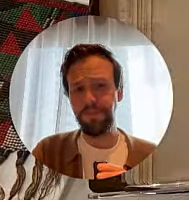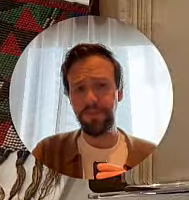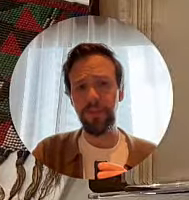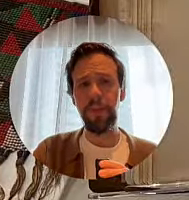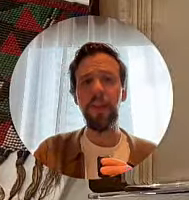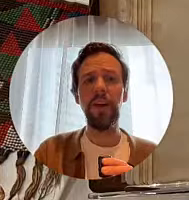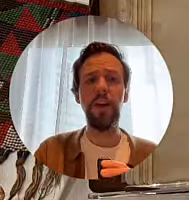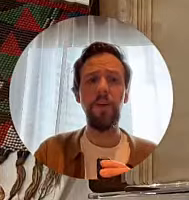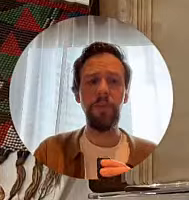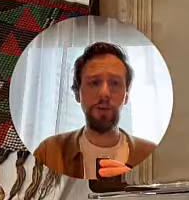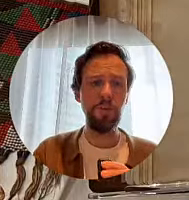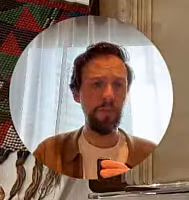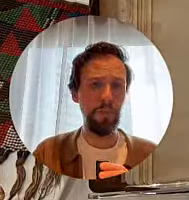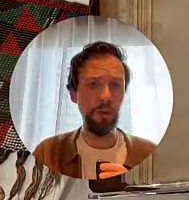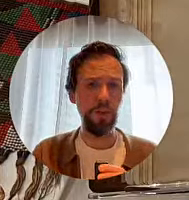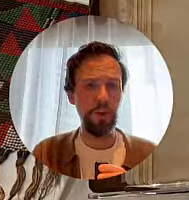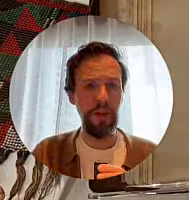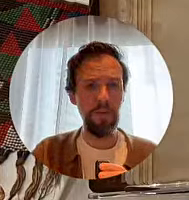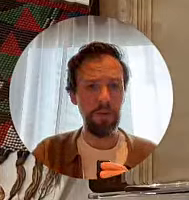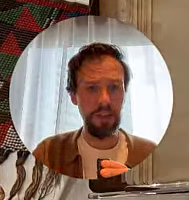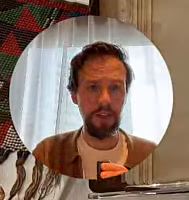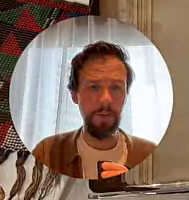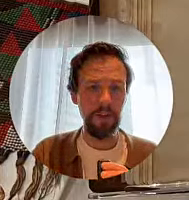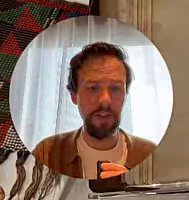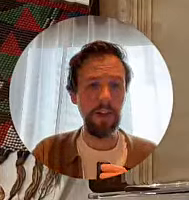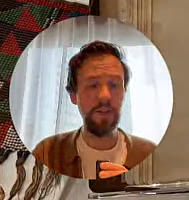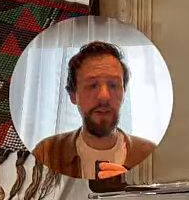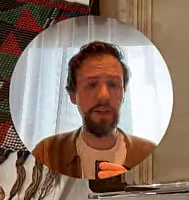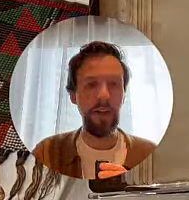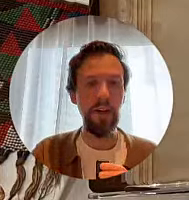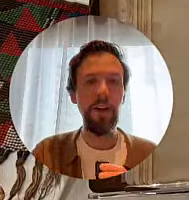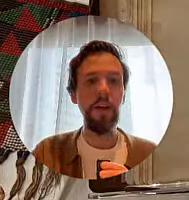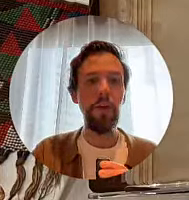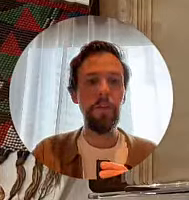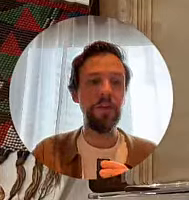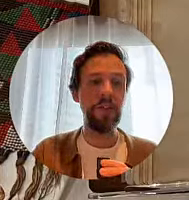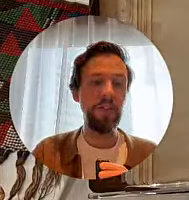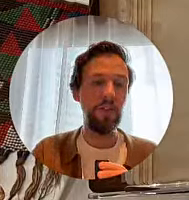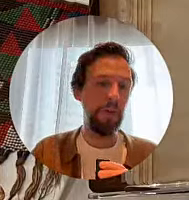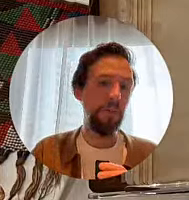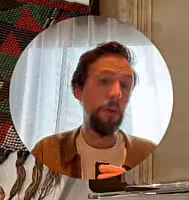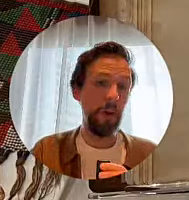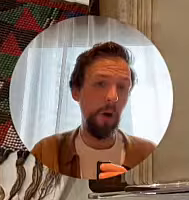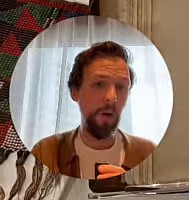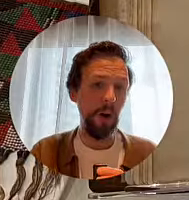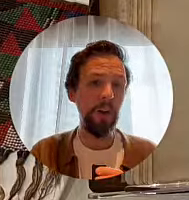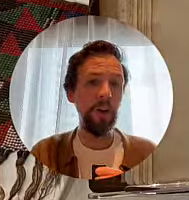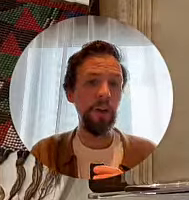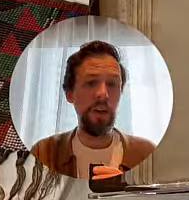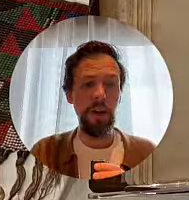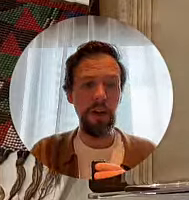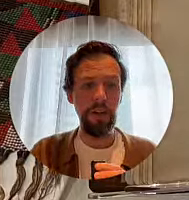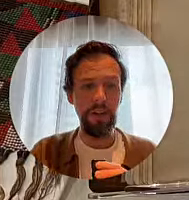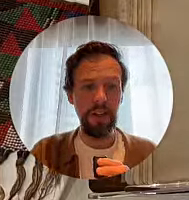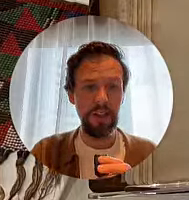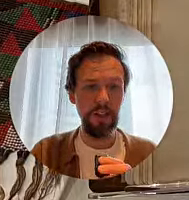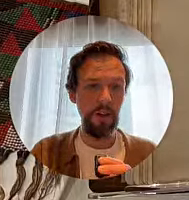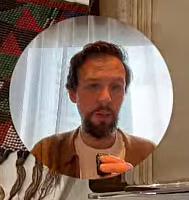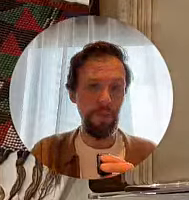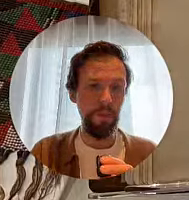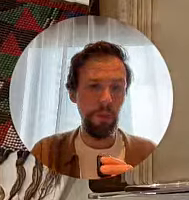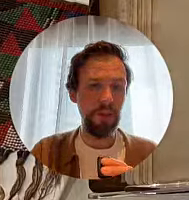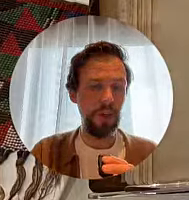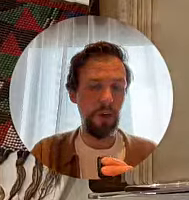century. Those books were made for scientific studies back then, but since the people are long gone,